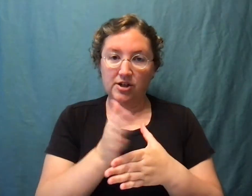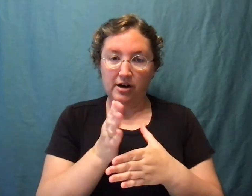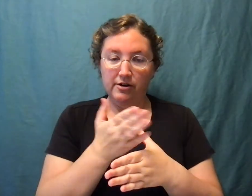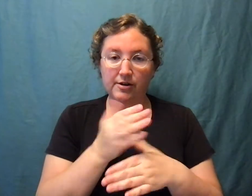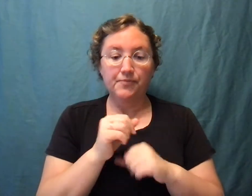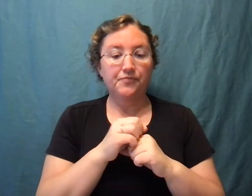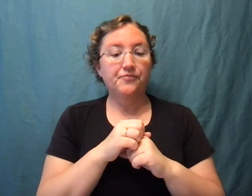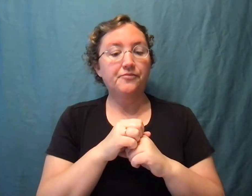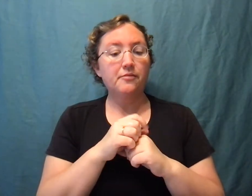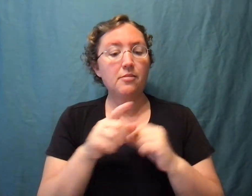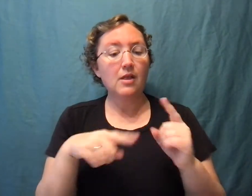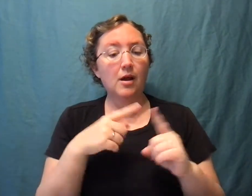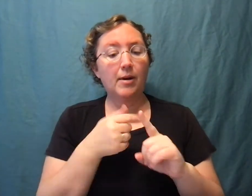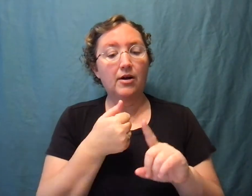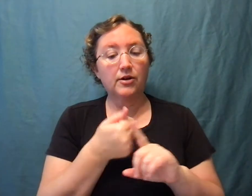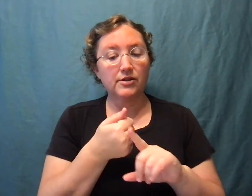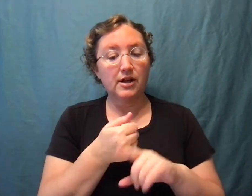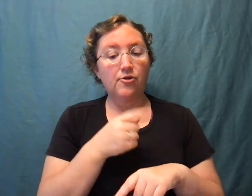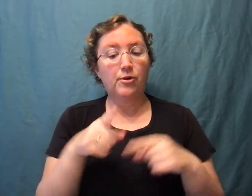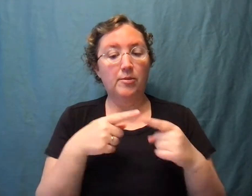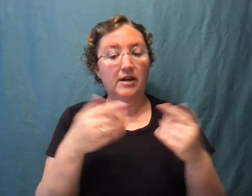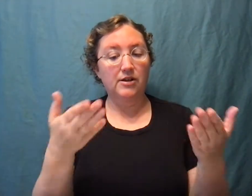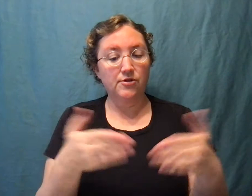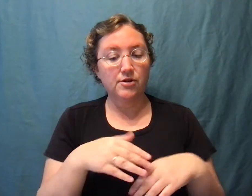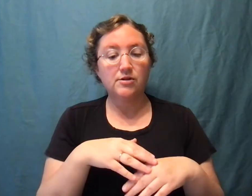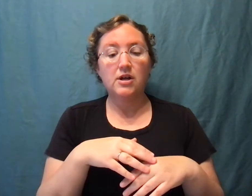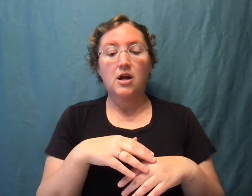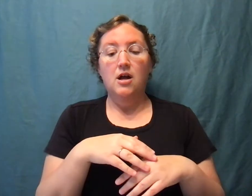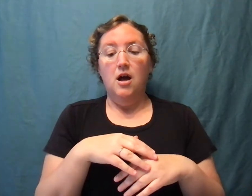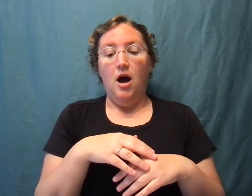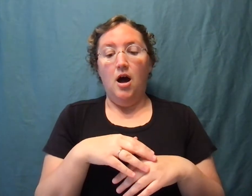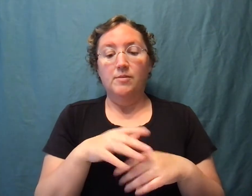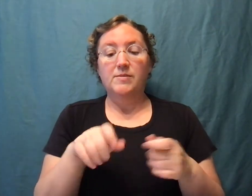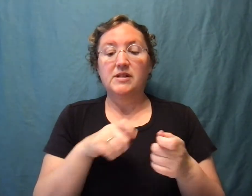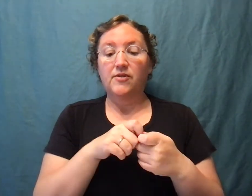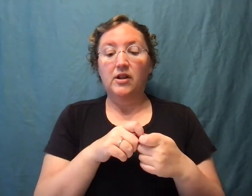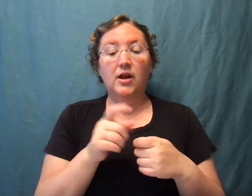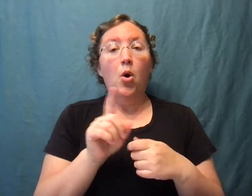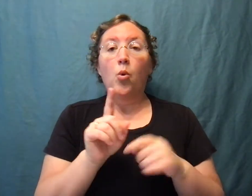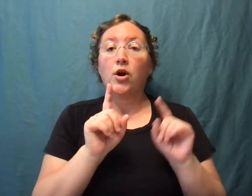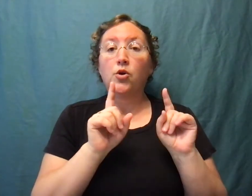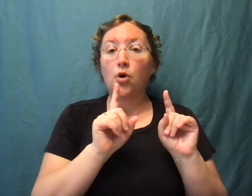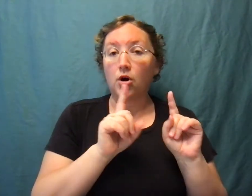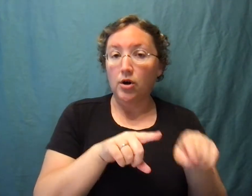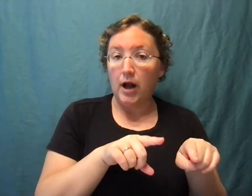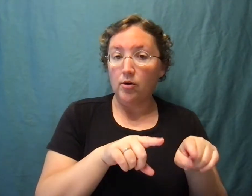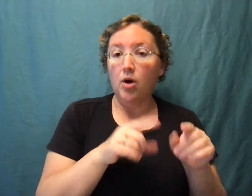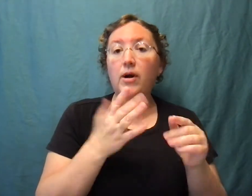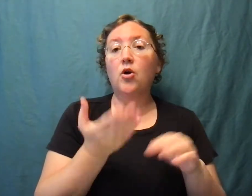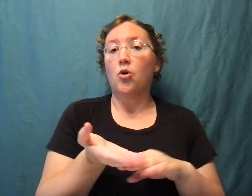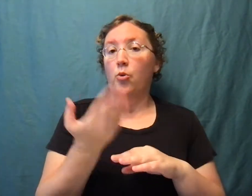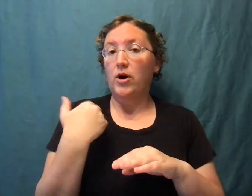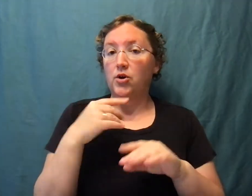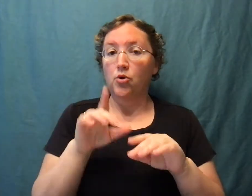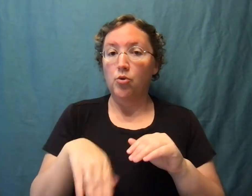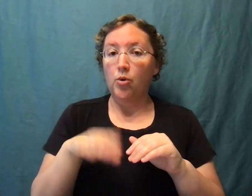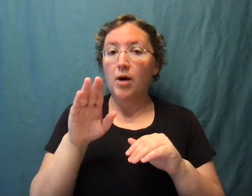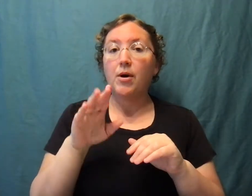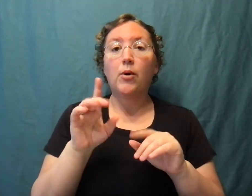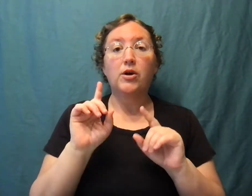shared about yourself when you're being introduced, specifically where you are now going or where you grew up when you were